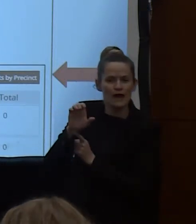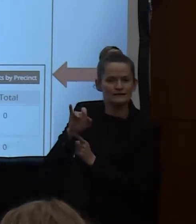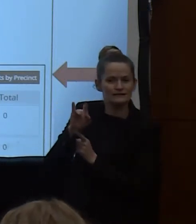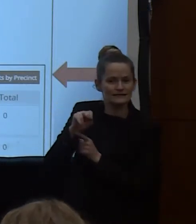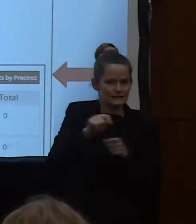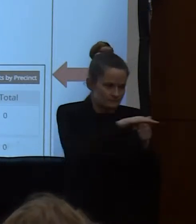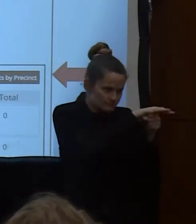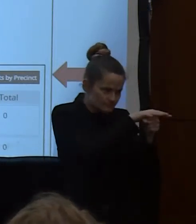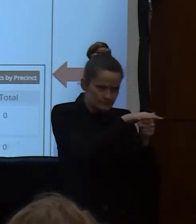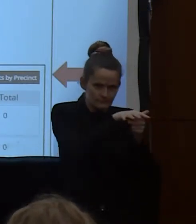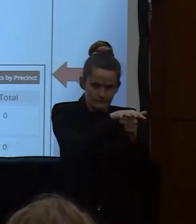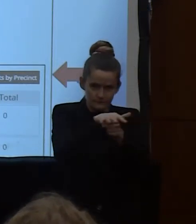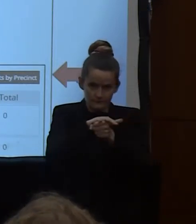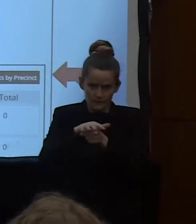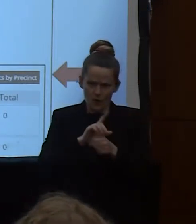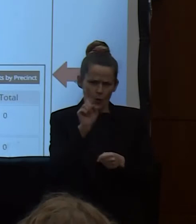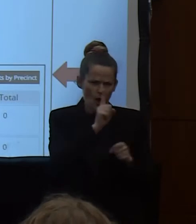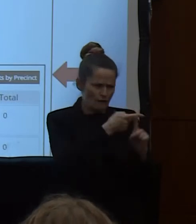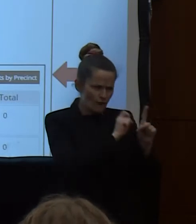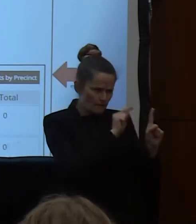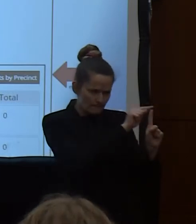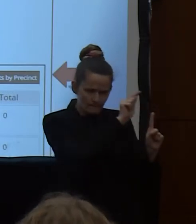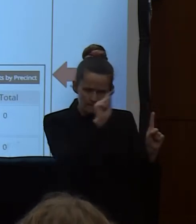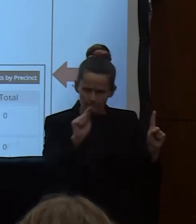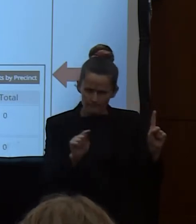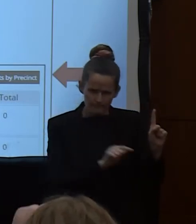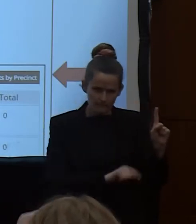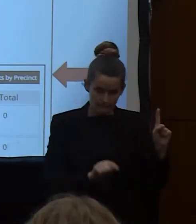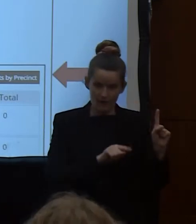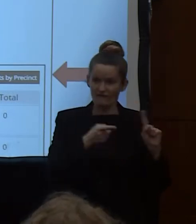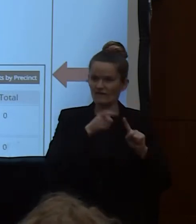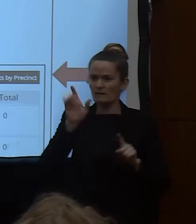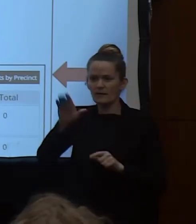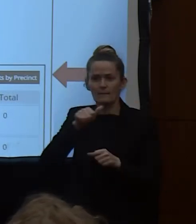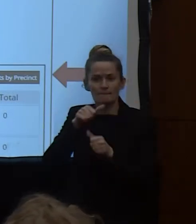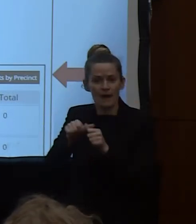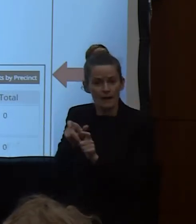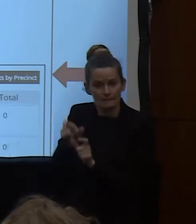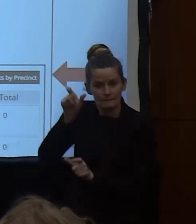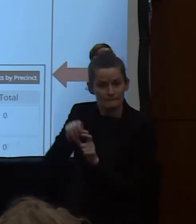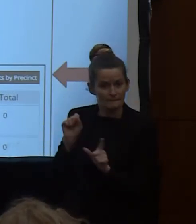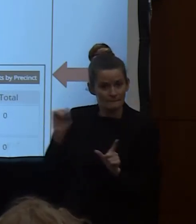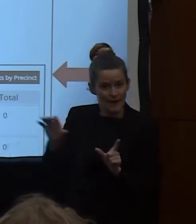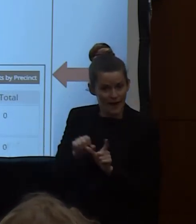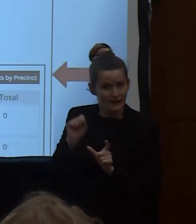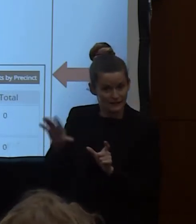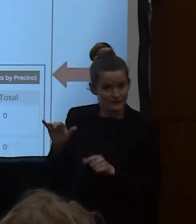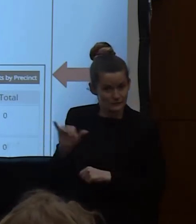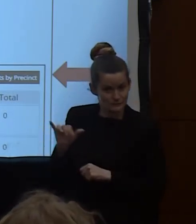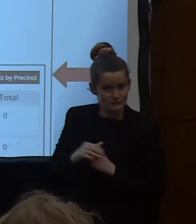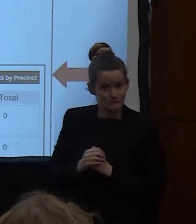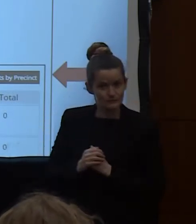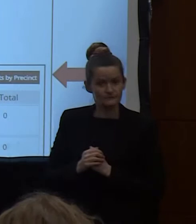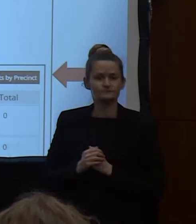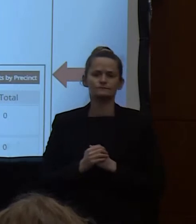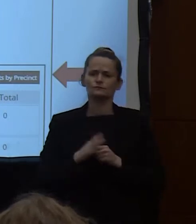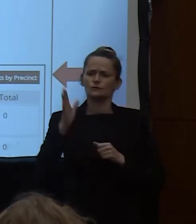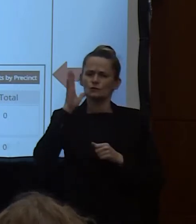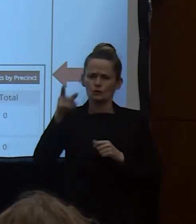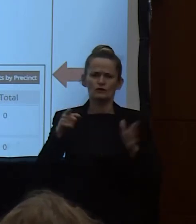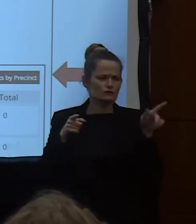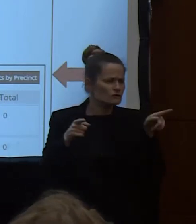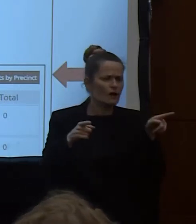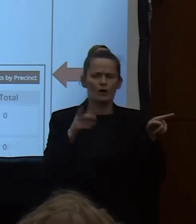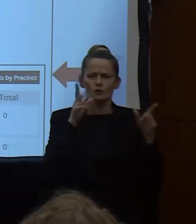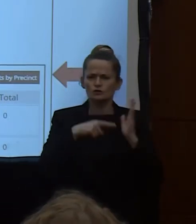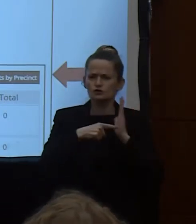they came from. It's going to give you a picture of those folks who are choosing to vote absentee, which is some delay we haven't